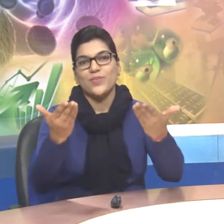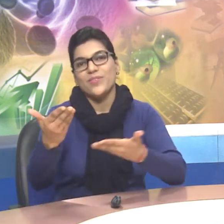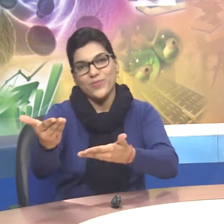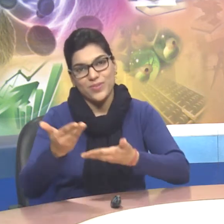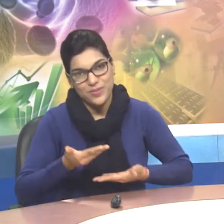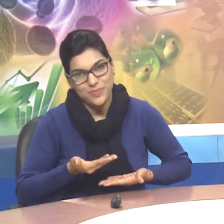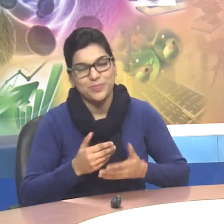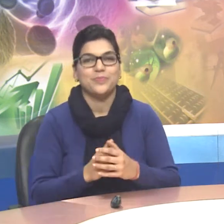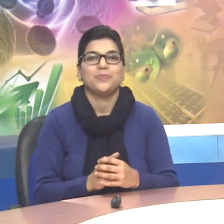students,